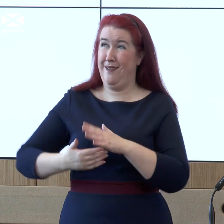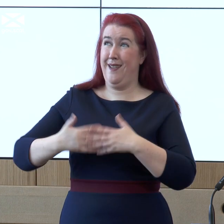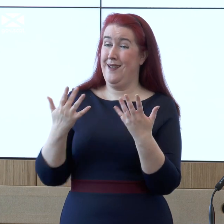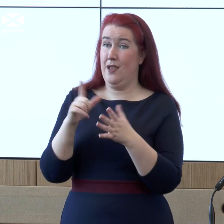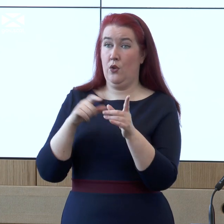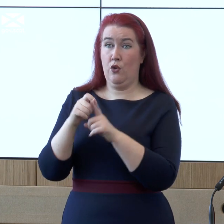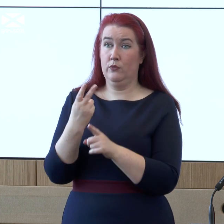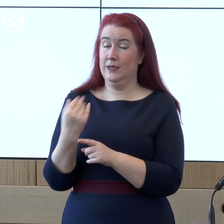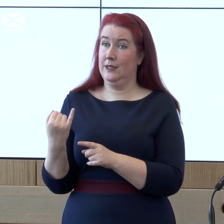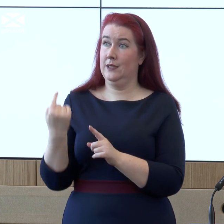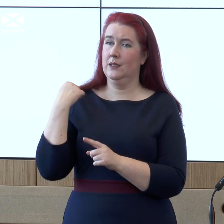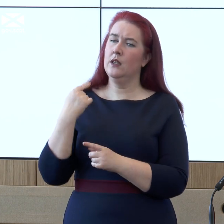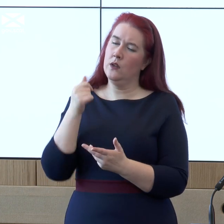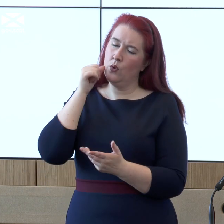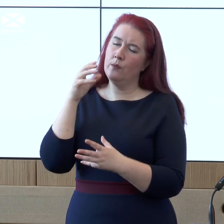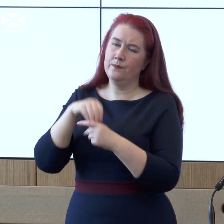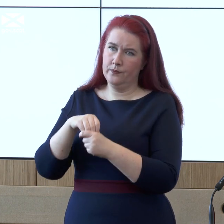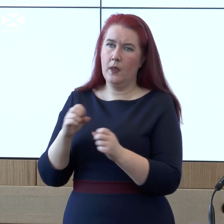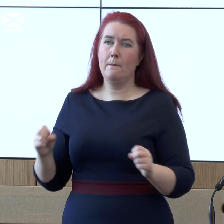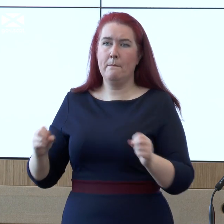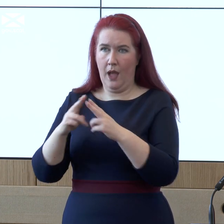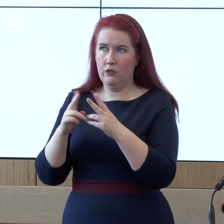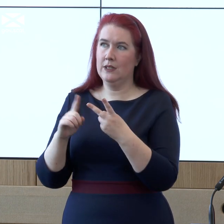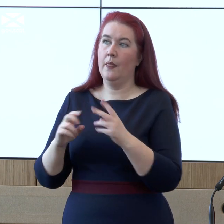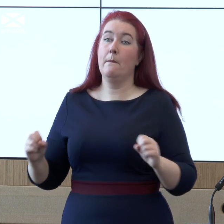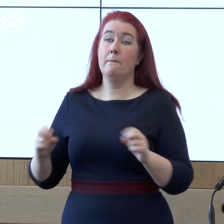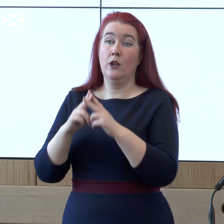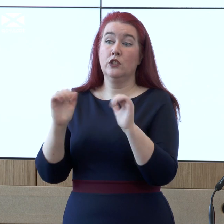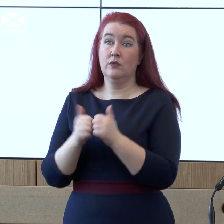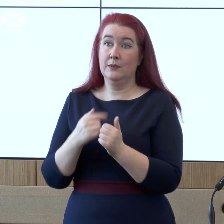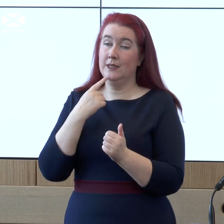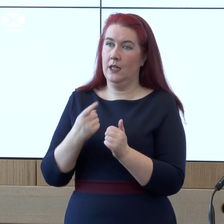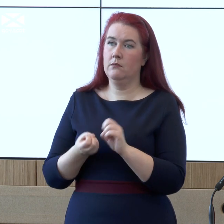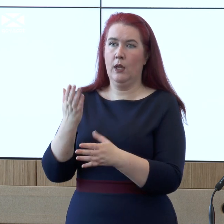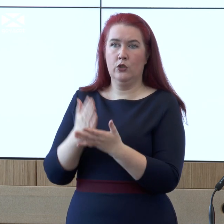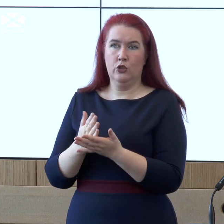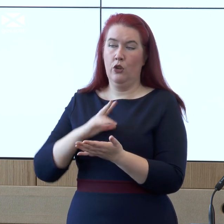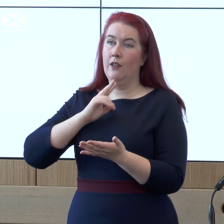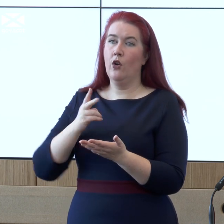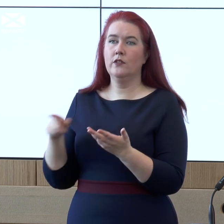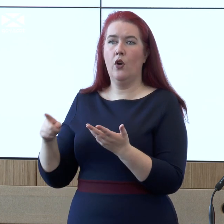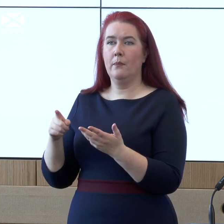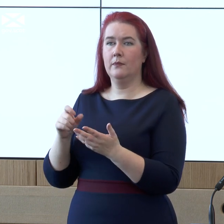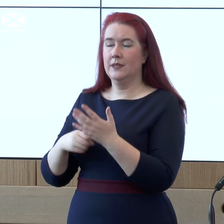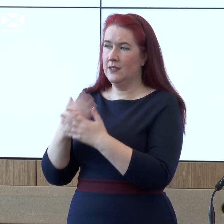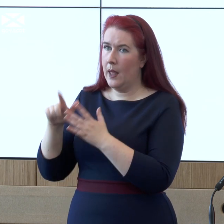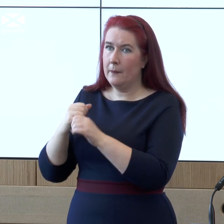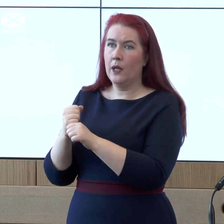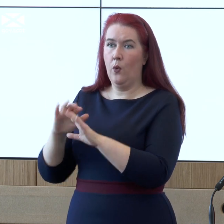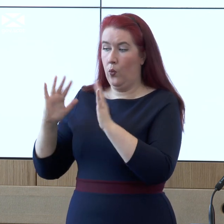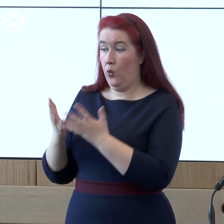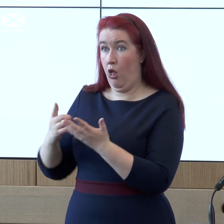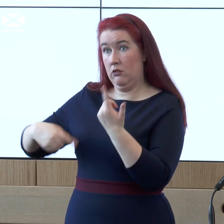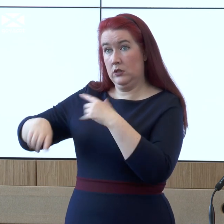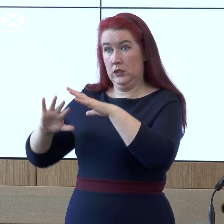it was obviously a feature of Paris and the Paris outcome, is to make sure the voices from the developing world, from the global south, are